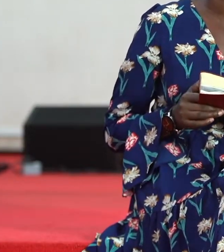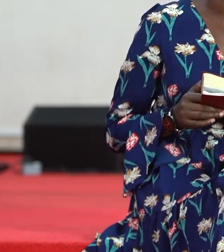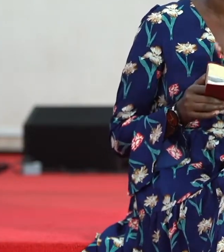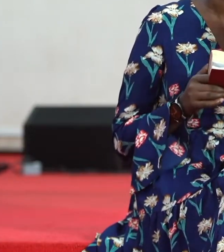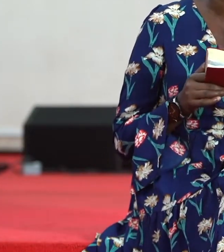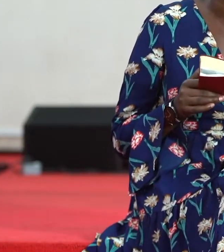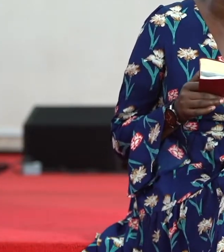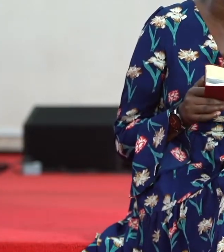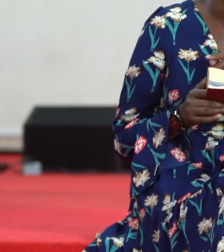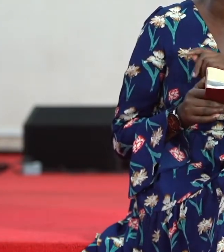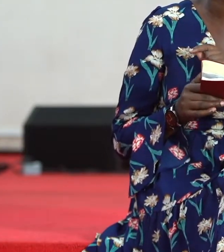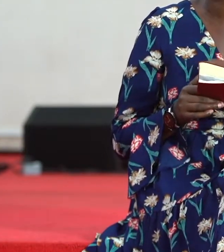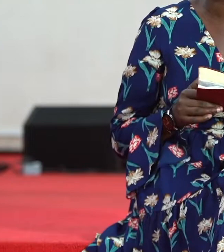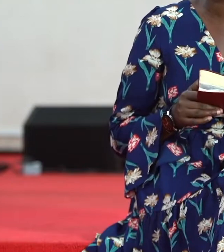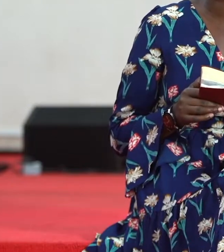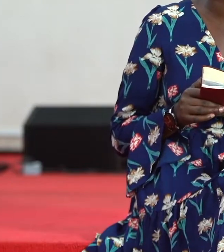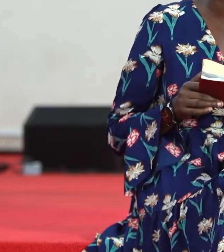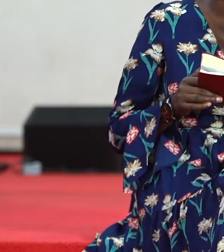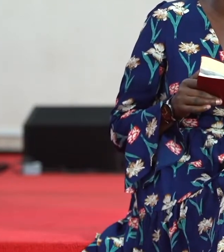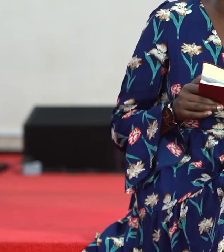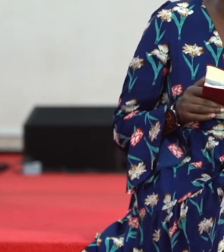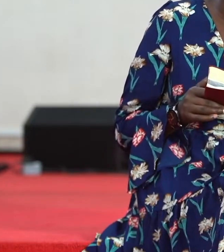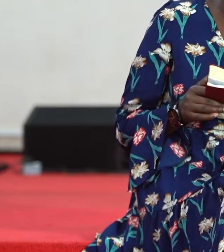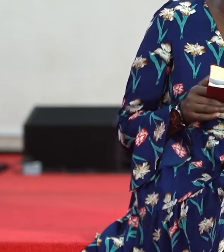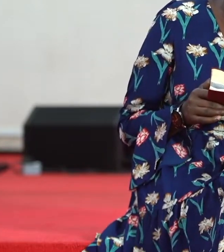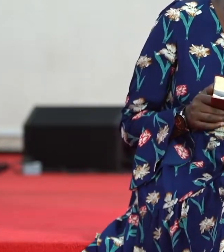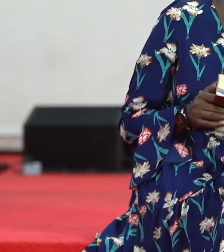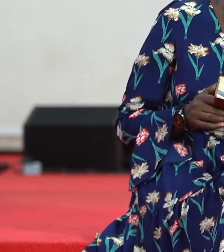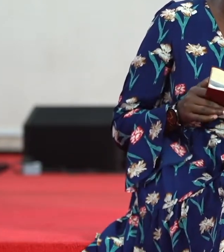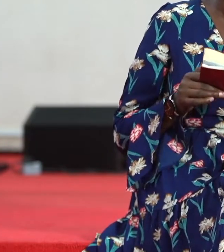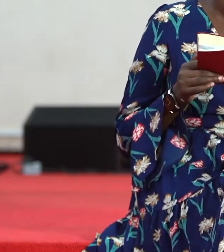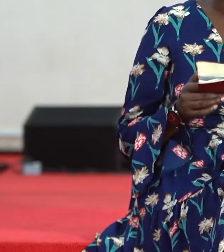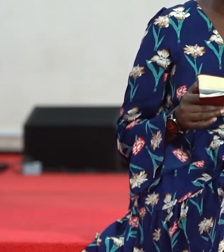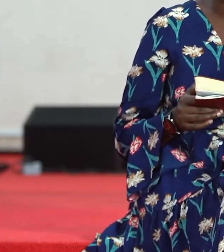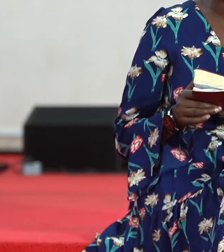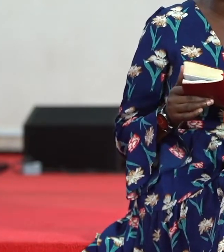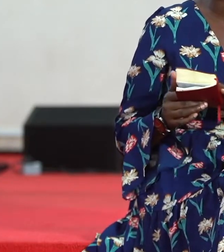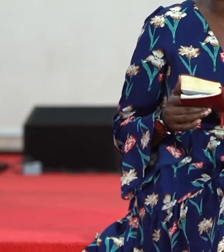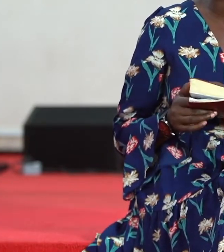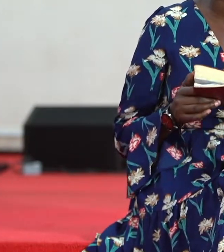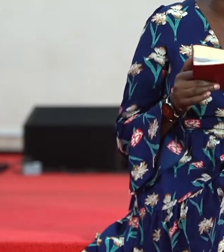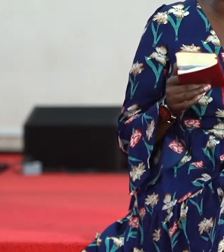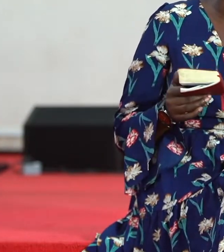earth were laid, way before the creation was done. You know, in the book of Genesis, chapter 1, that's